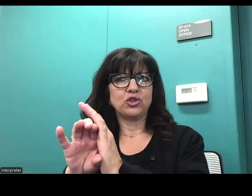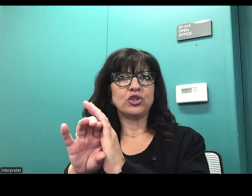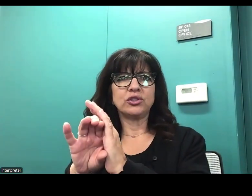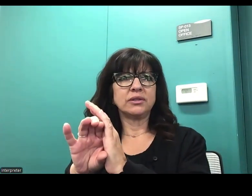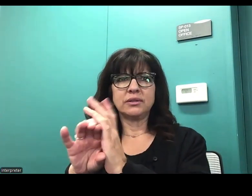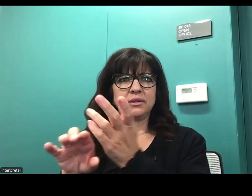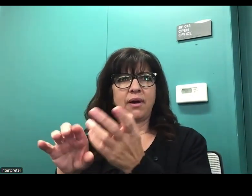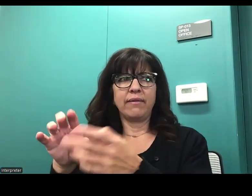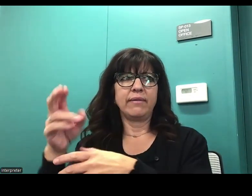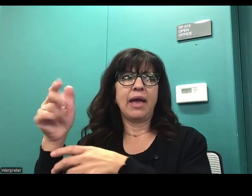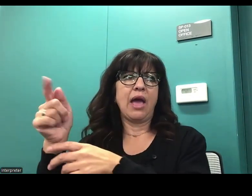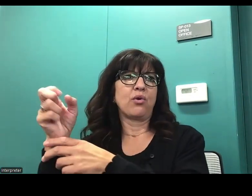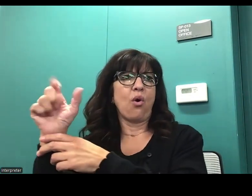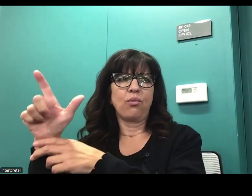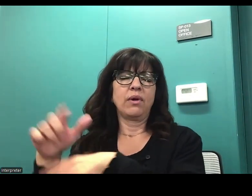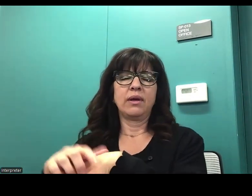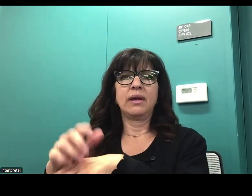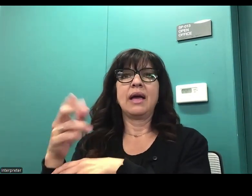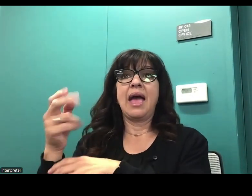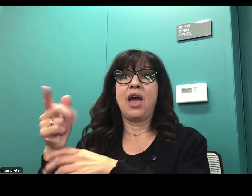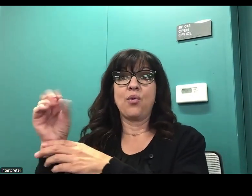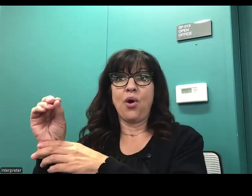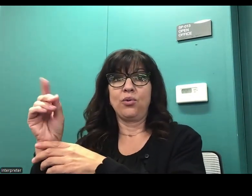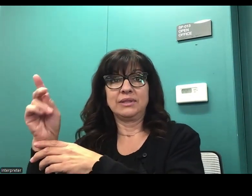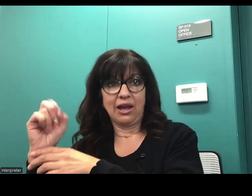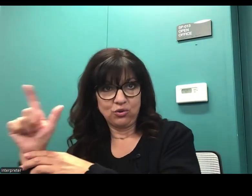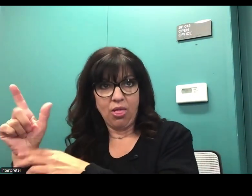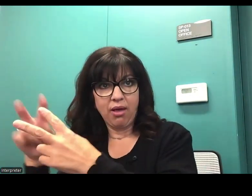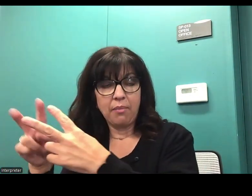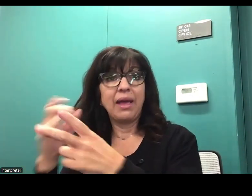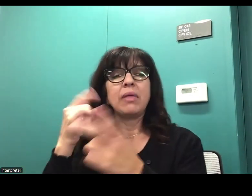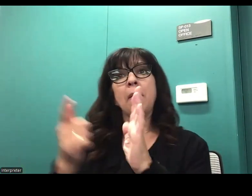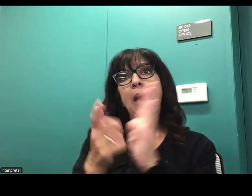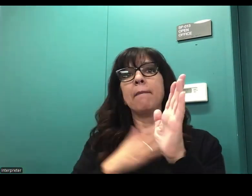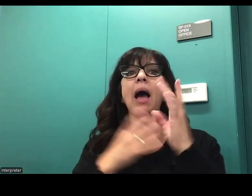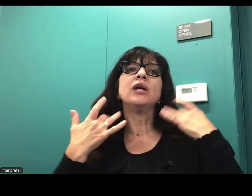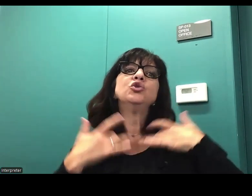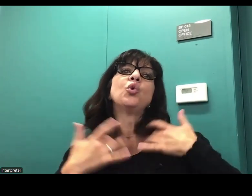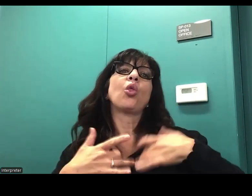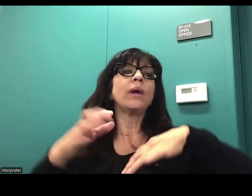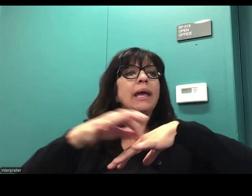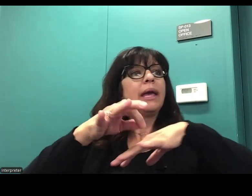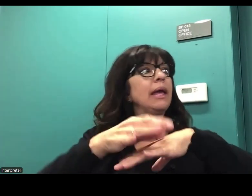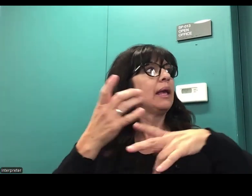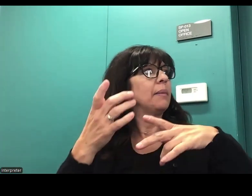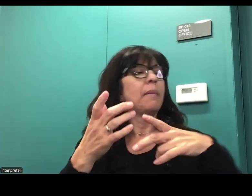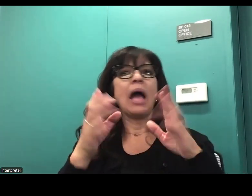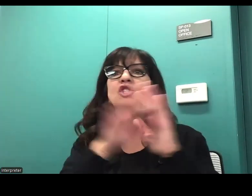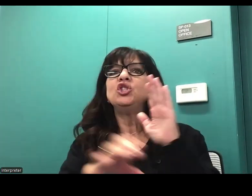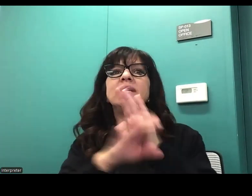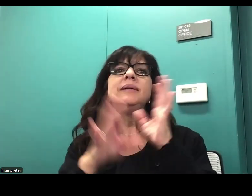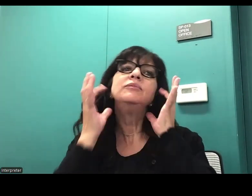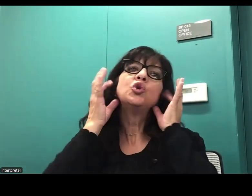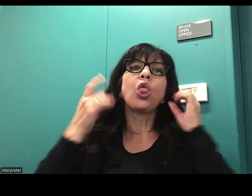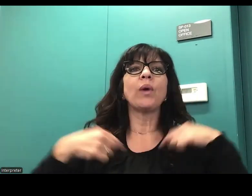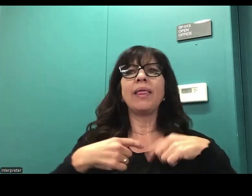heterosexual couples. If they're going to ban my jewelry cheap jewelry.